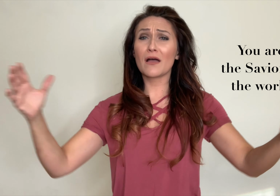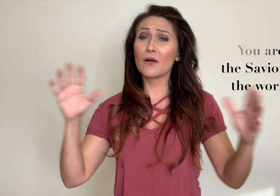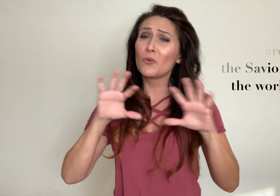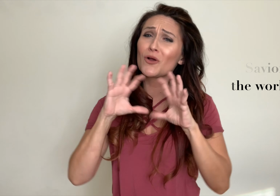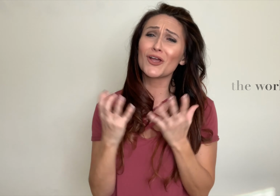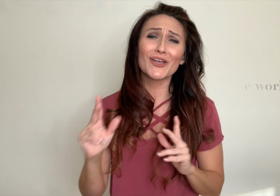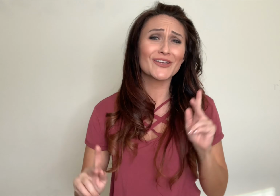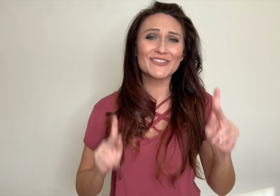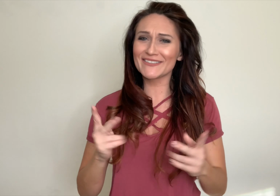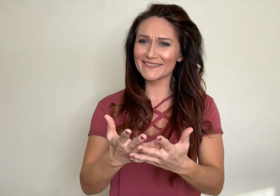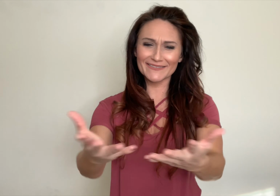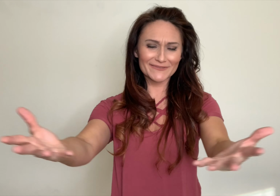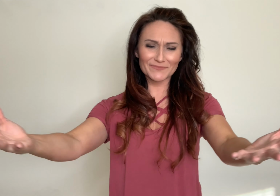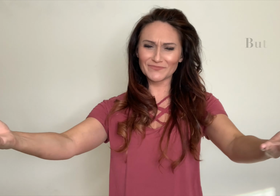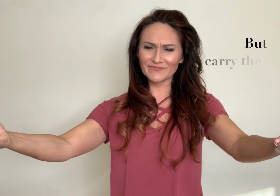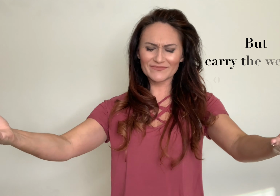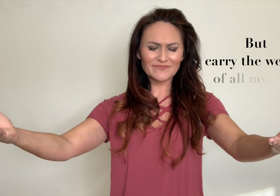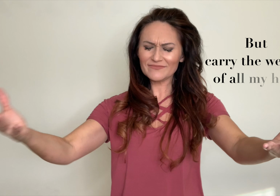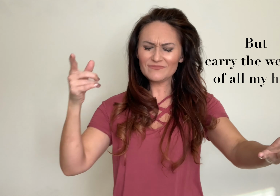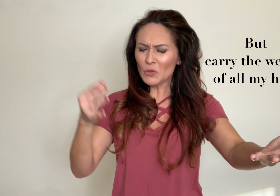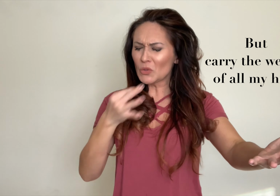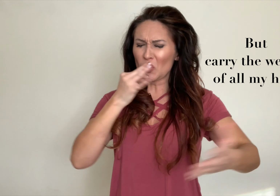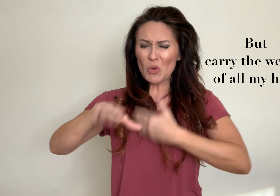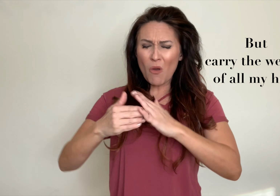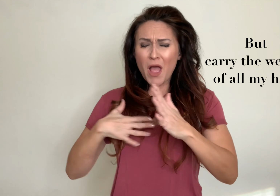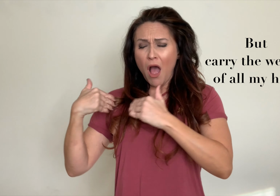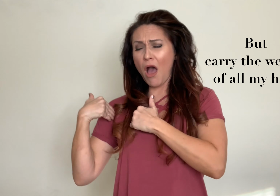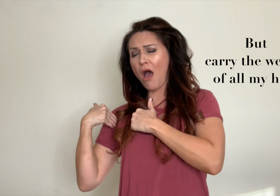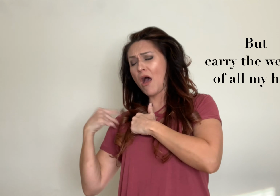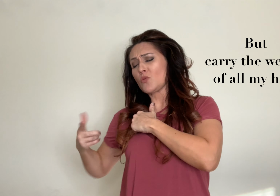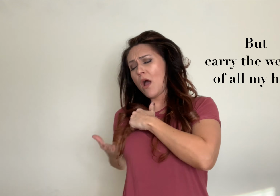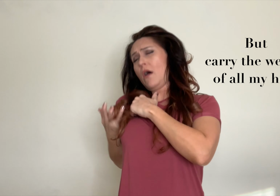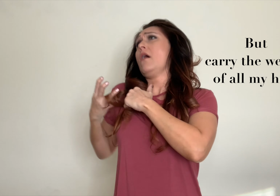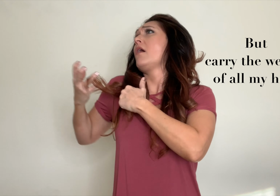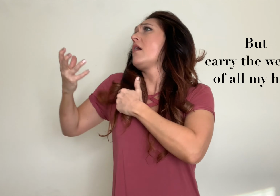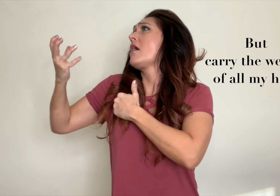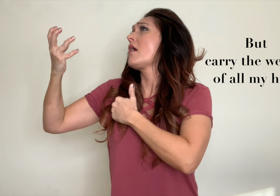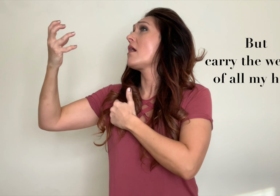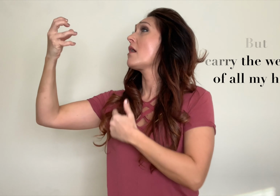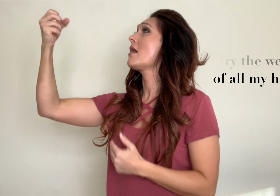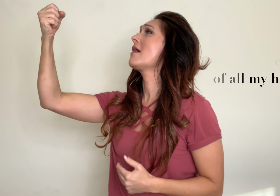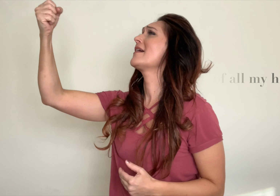of the world, but carry the weight of all my